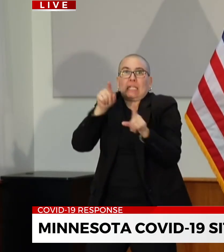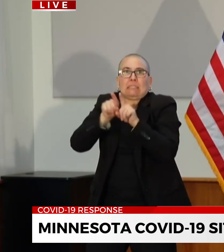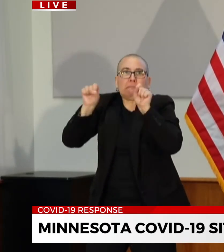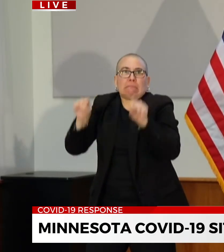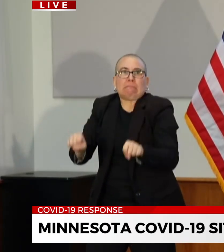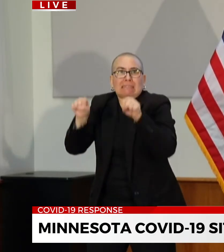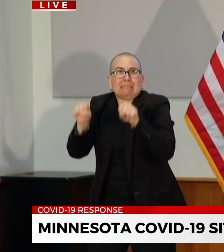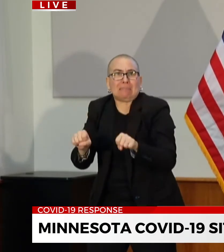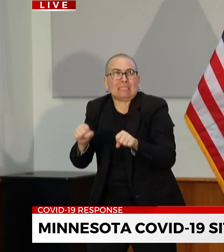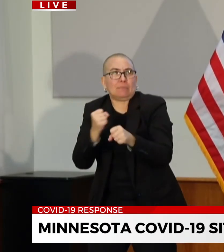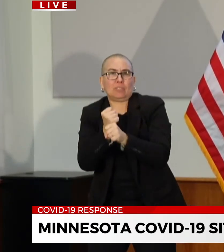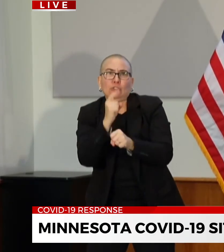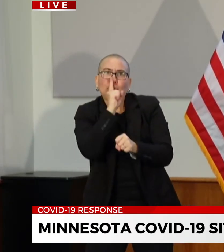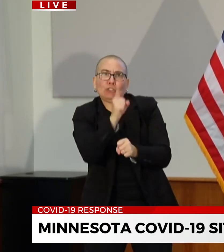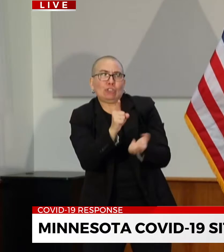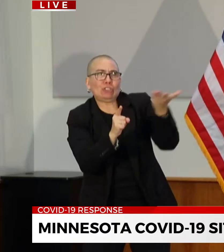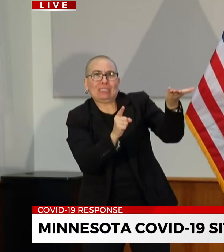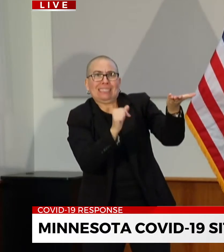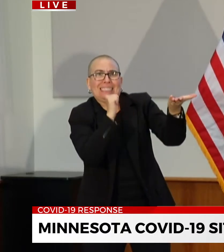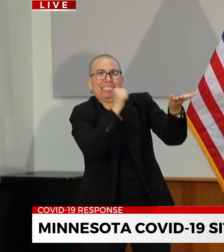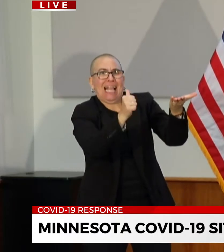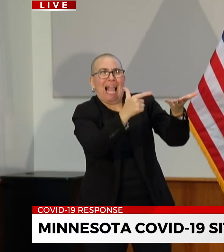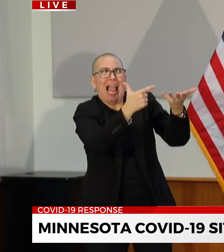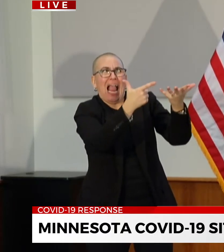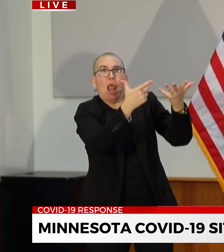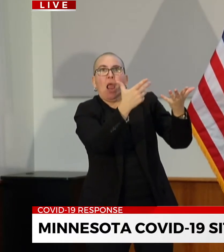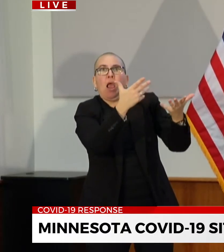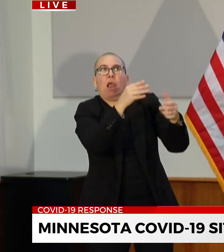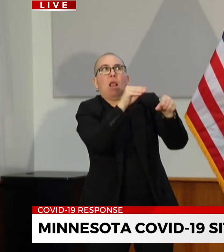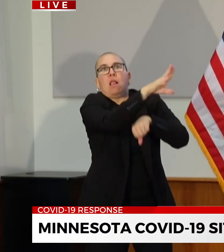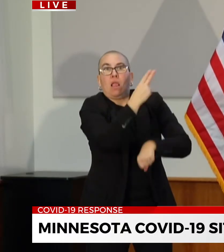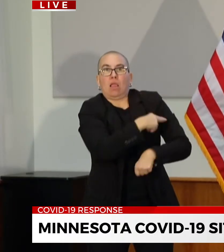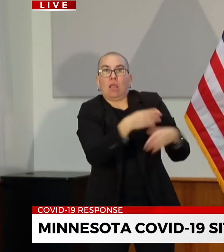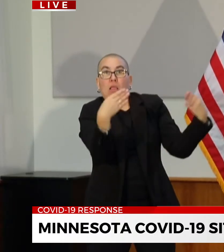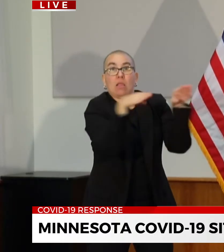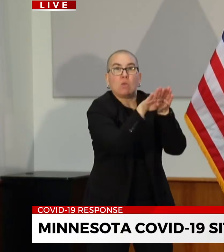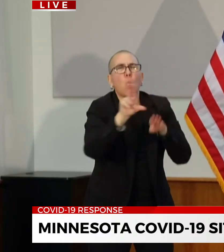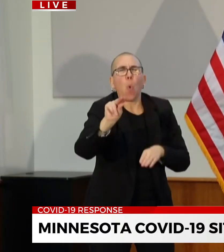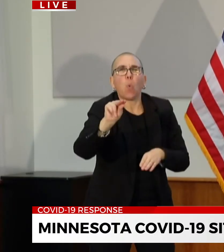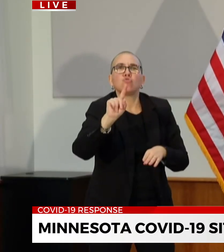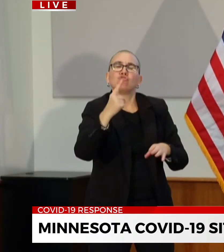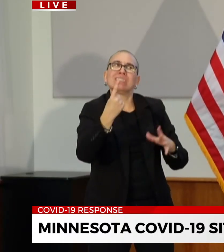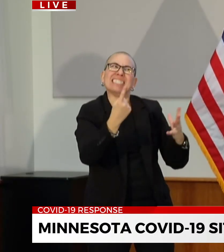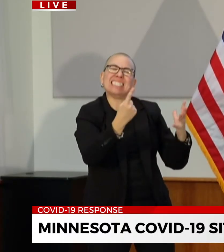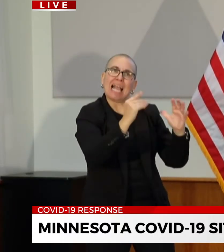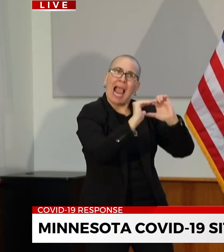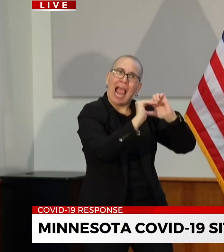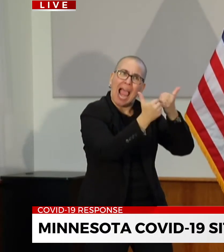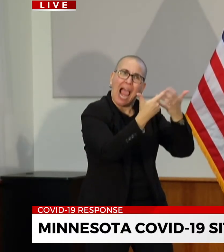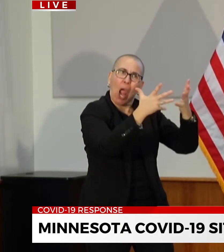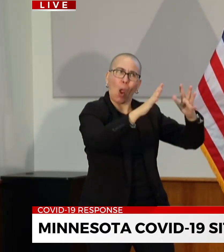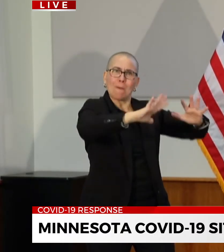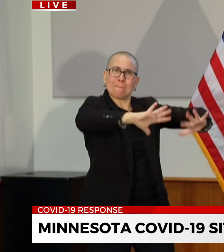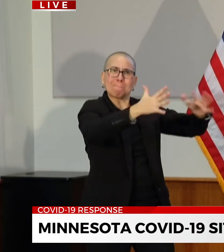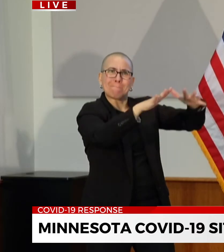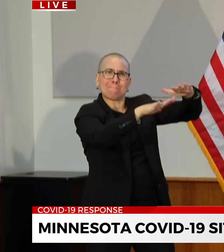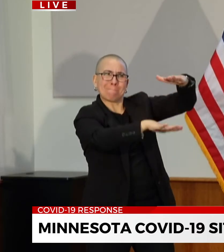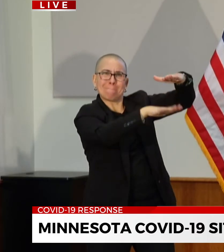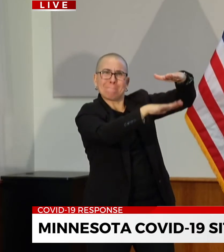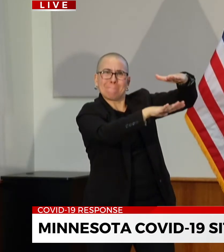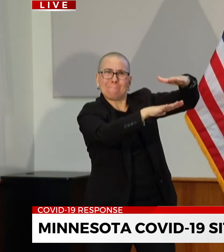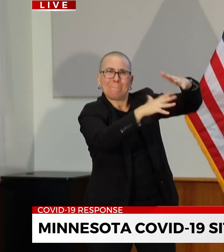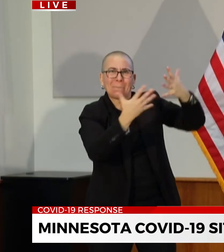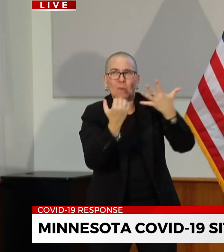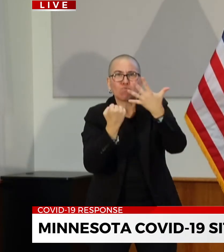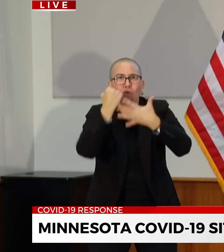out of enough capacity to deal with the most urgent cases, but it's going to come at the